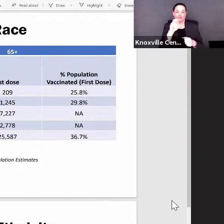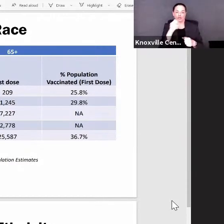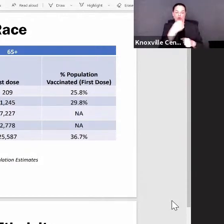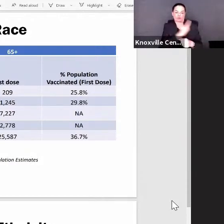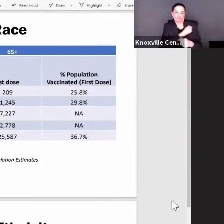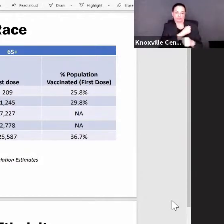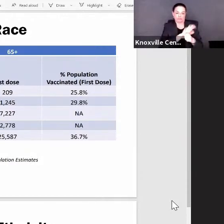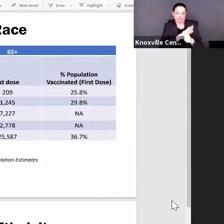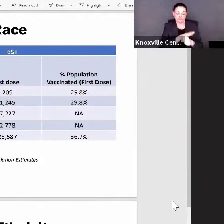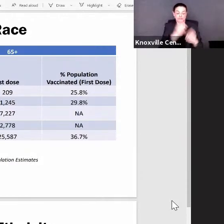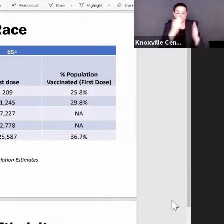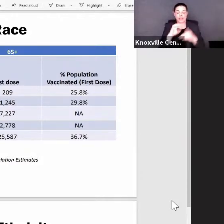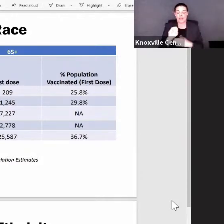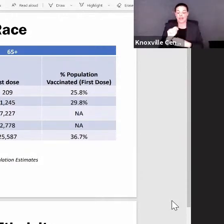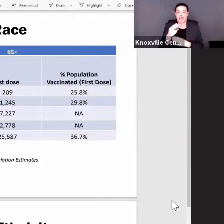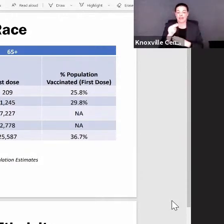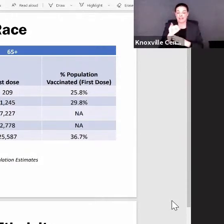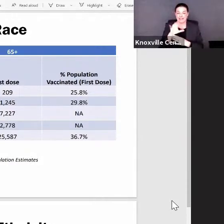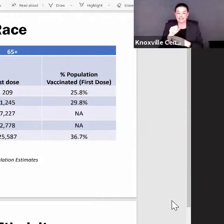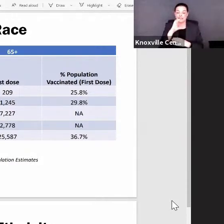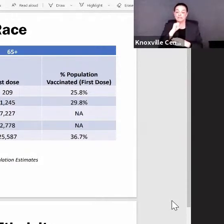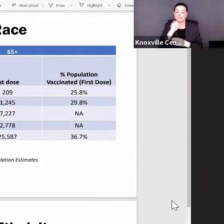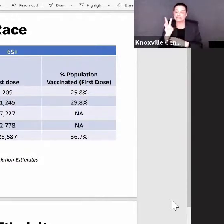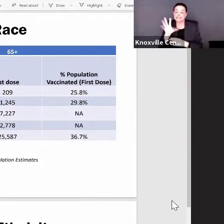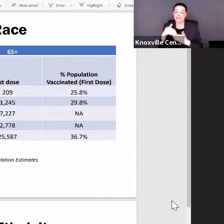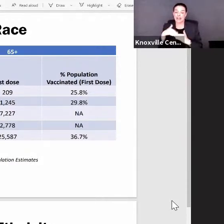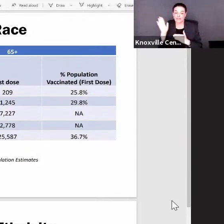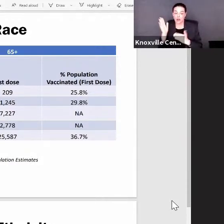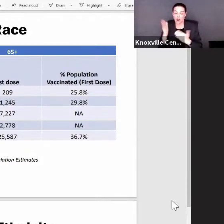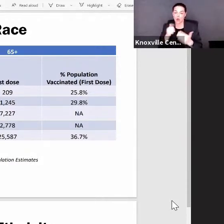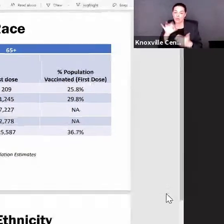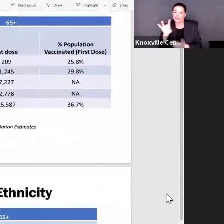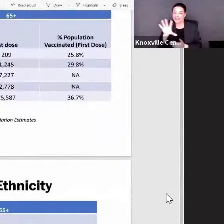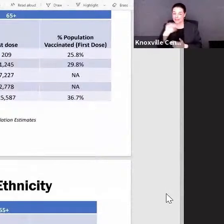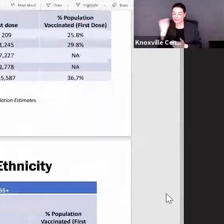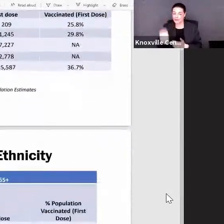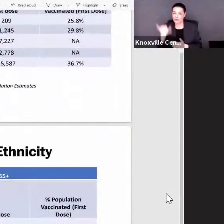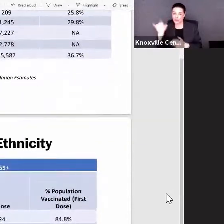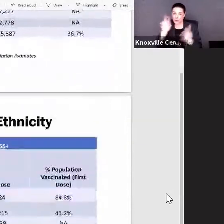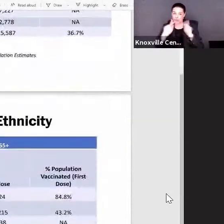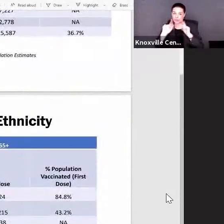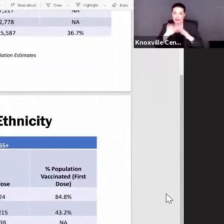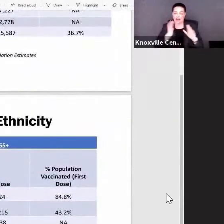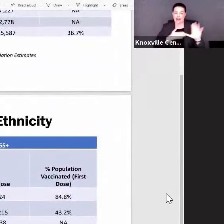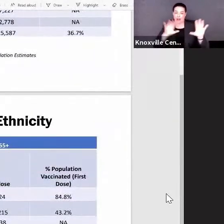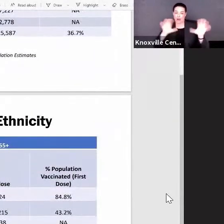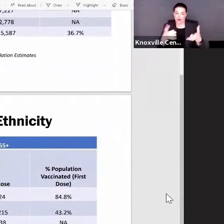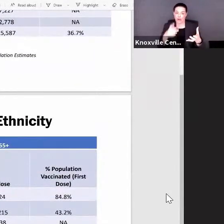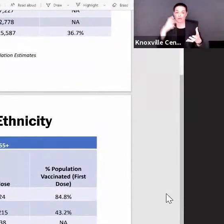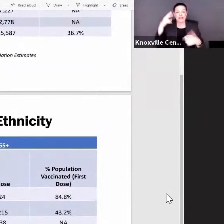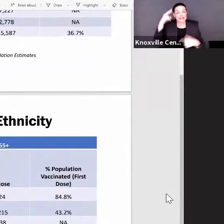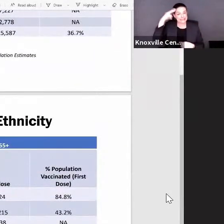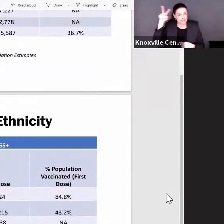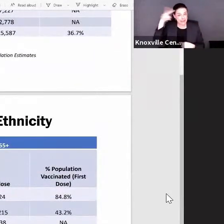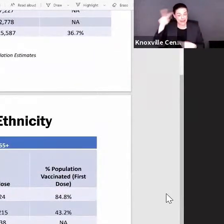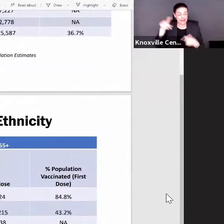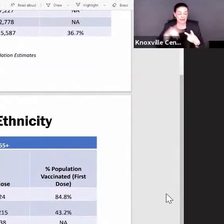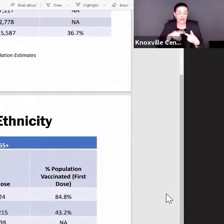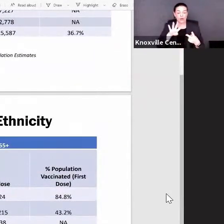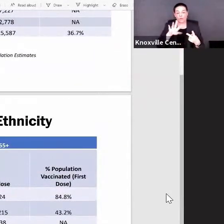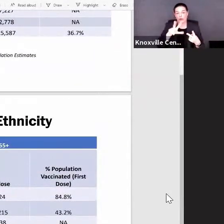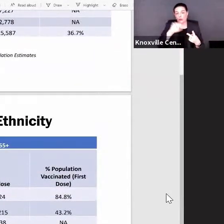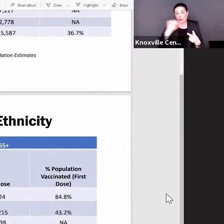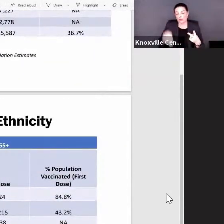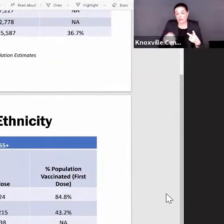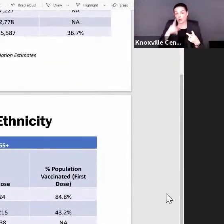By ethnicity, for those who are 65 and up, nearly 85% of those in our population who are Hispanic and